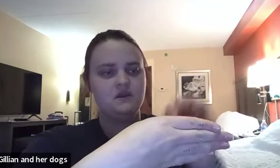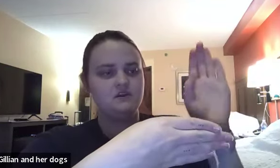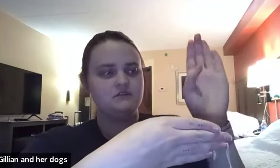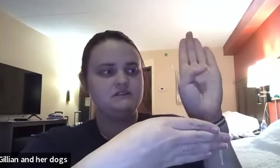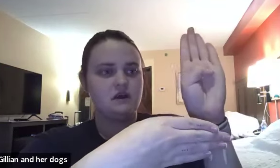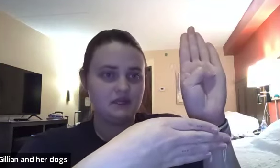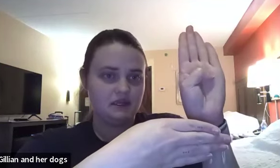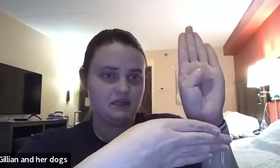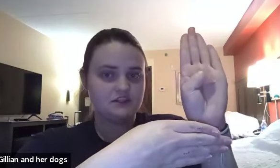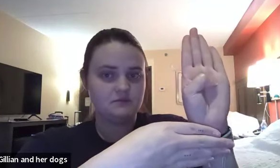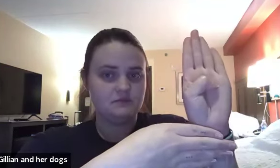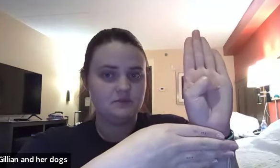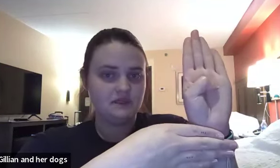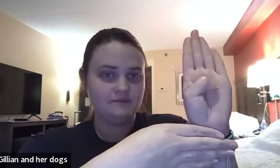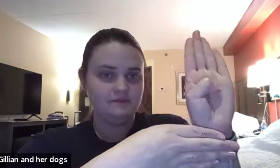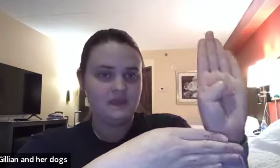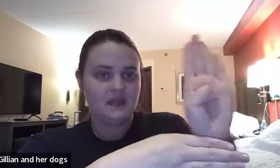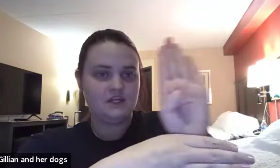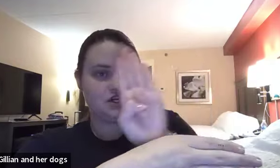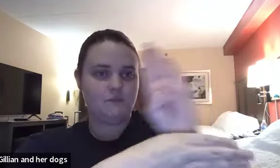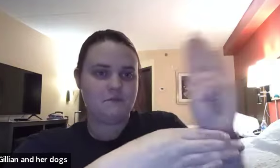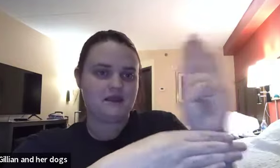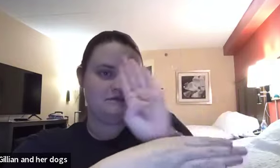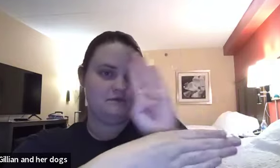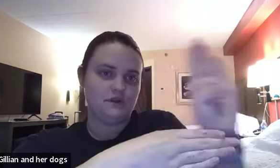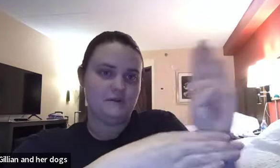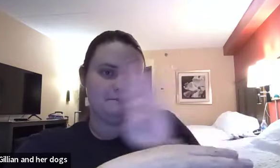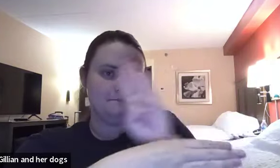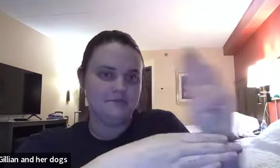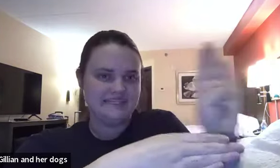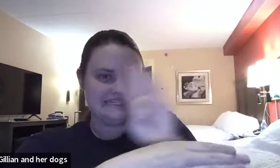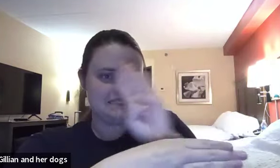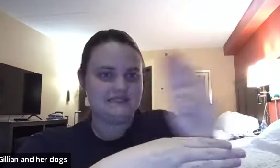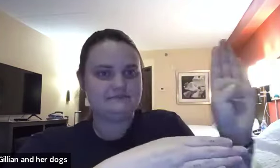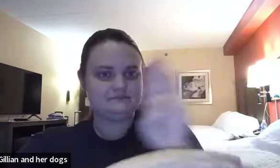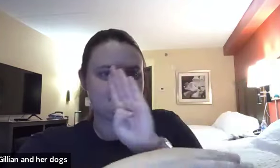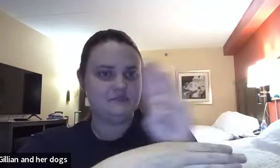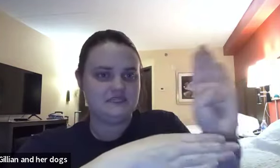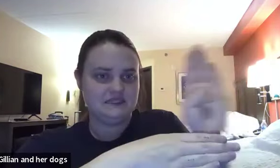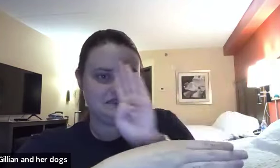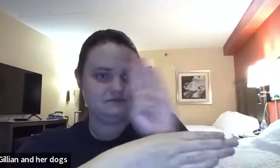Your dominant hand is going to be a B, and you're going to go back and forth. Business, business.